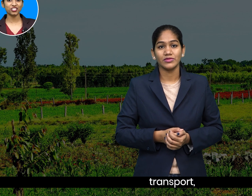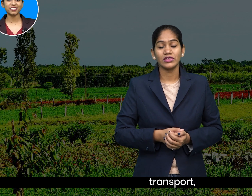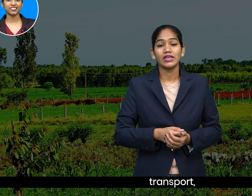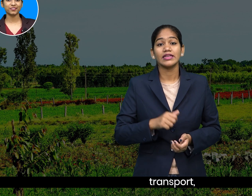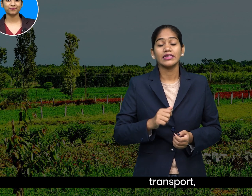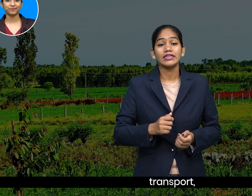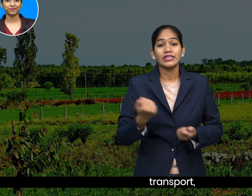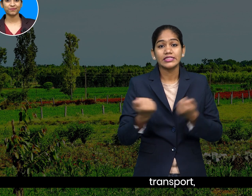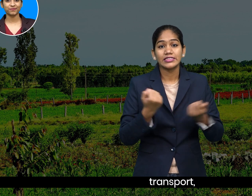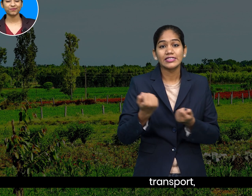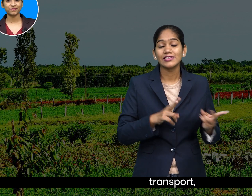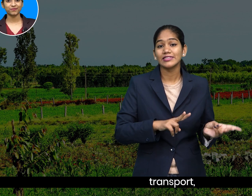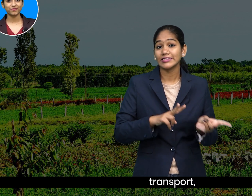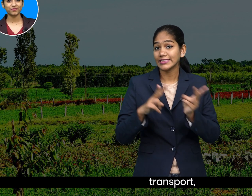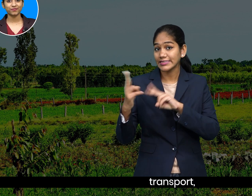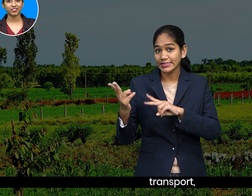transport,